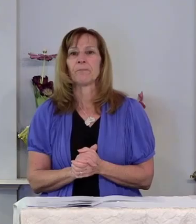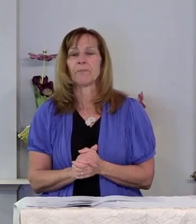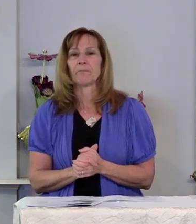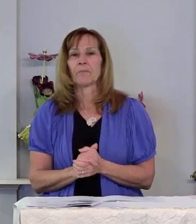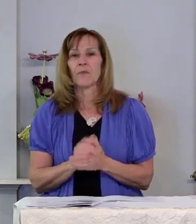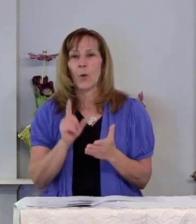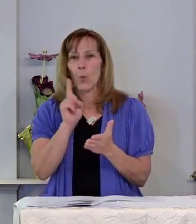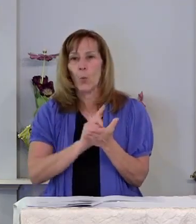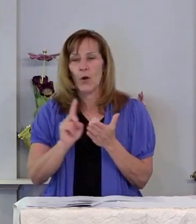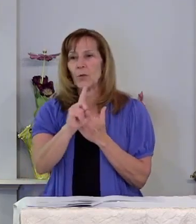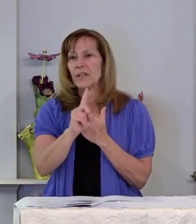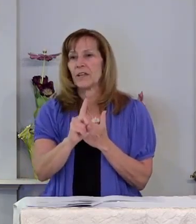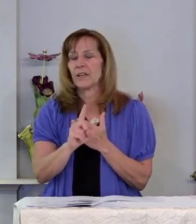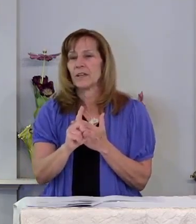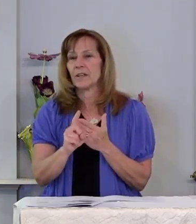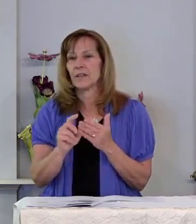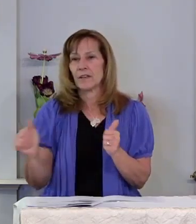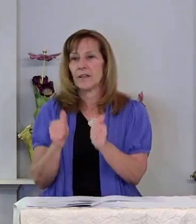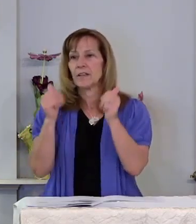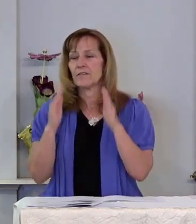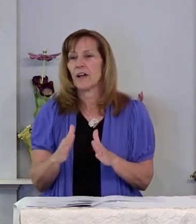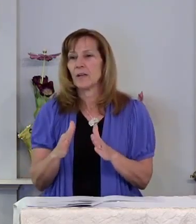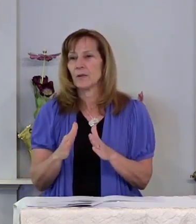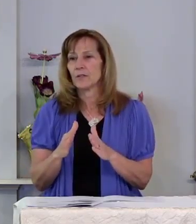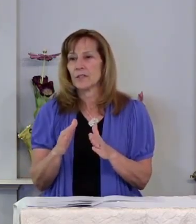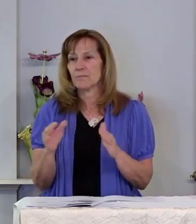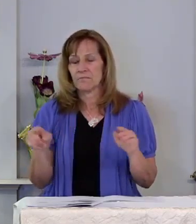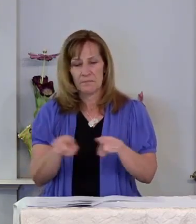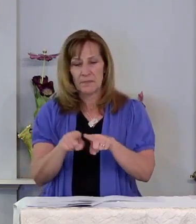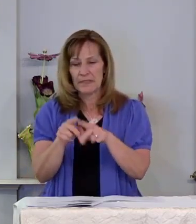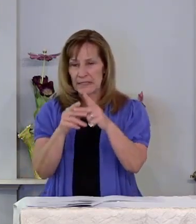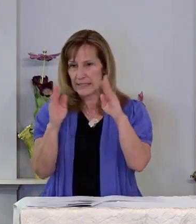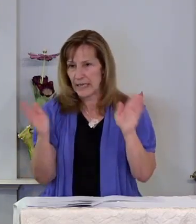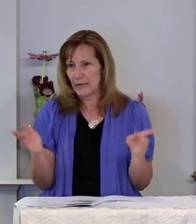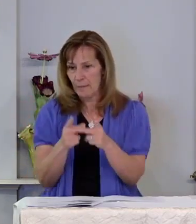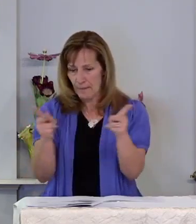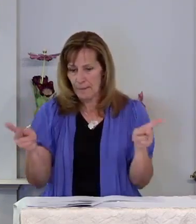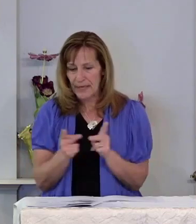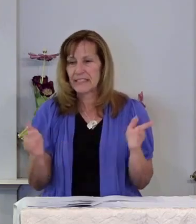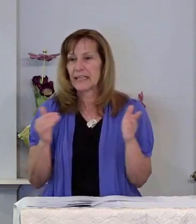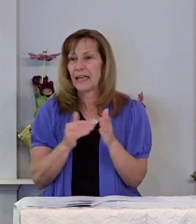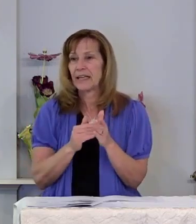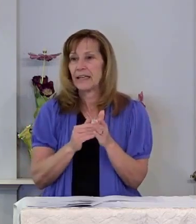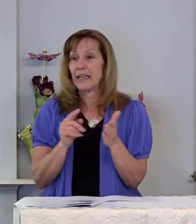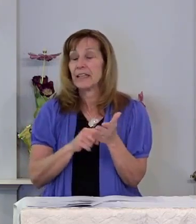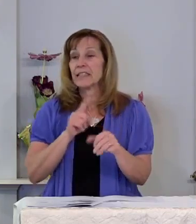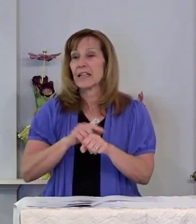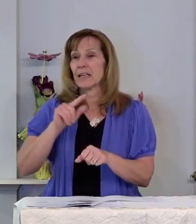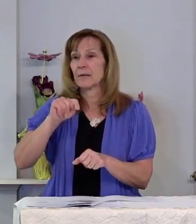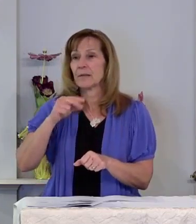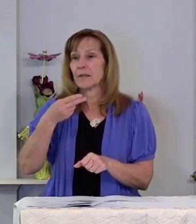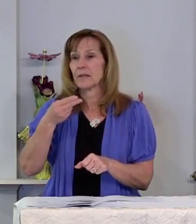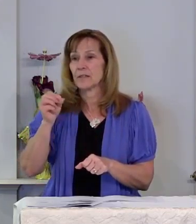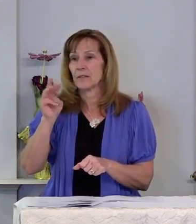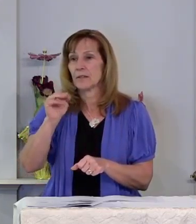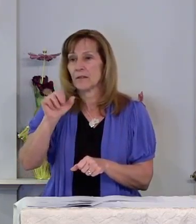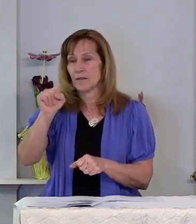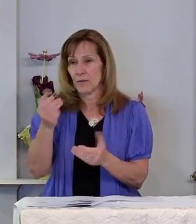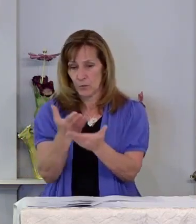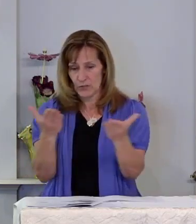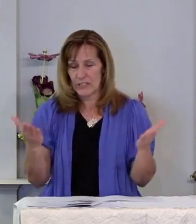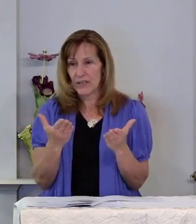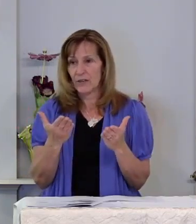A week later, the followers were in the house again. Thomas was with them. The doors